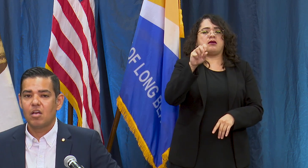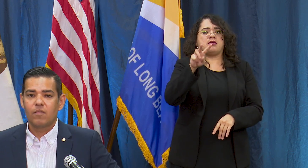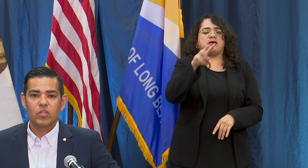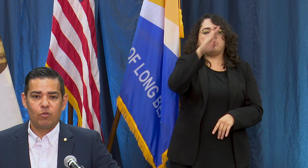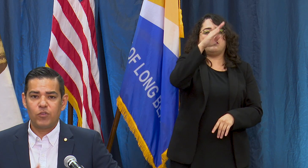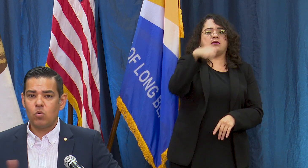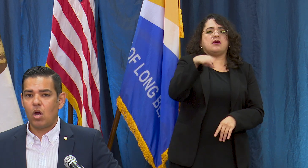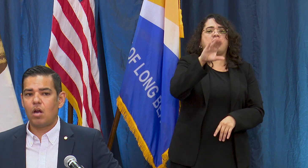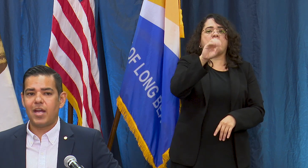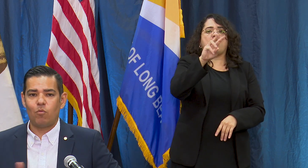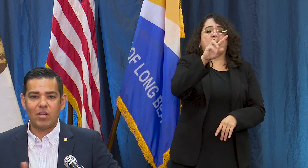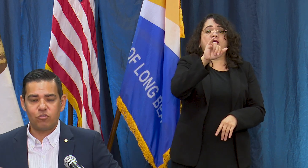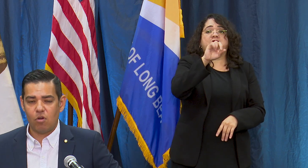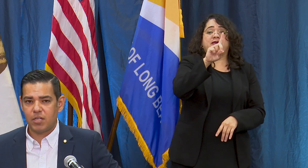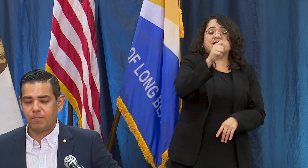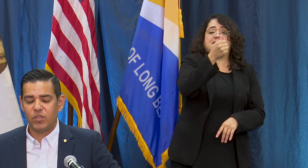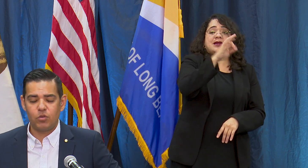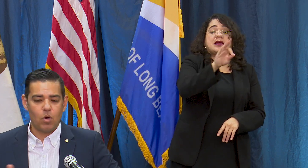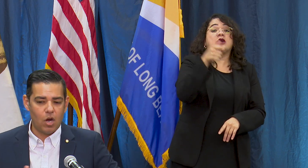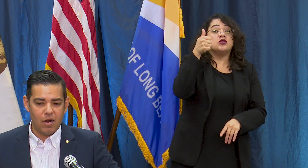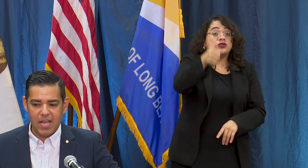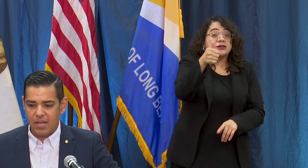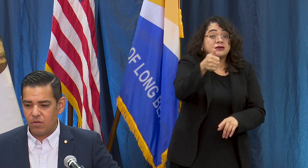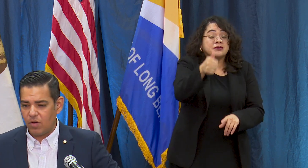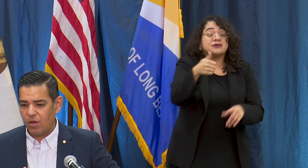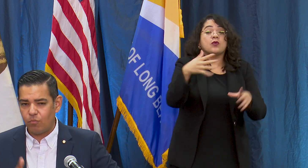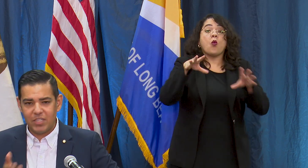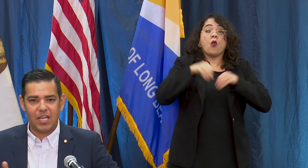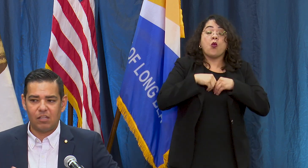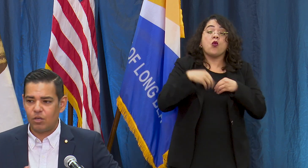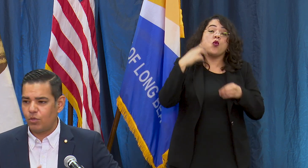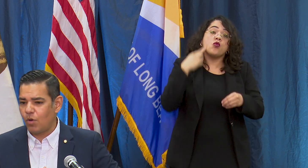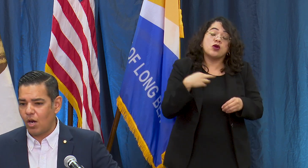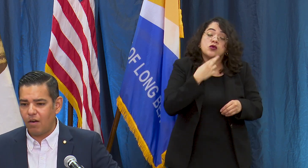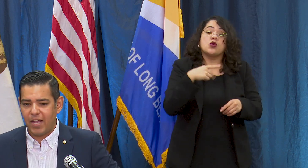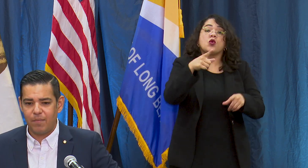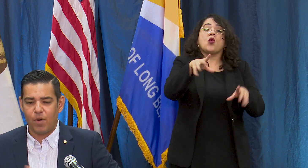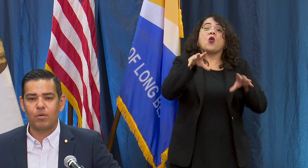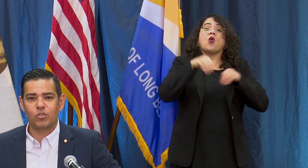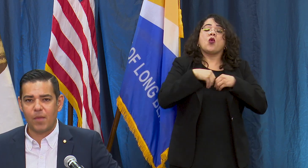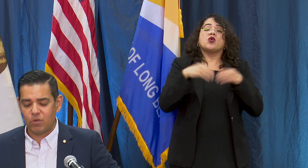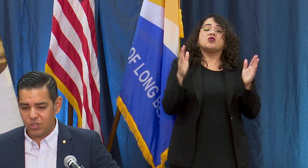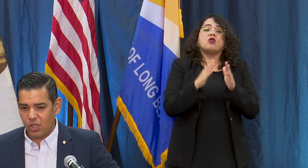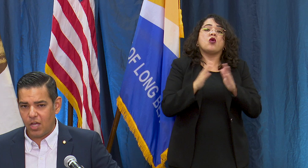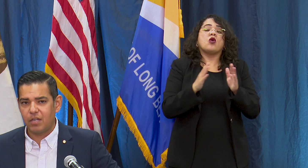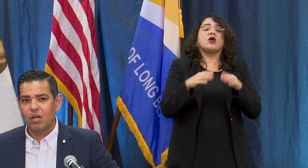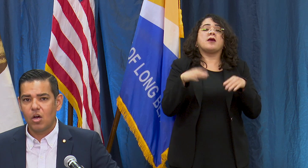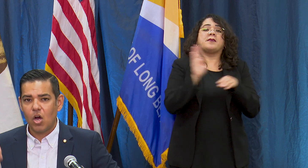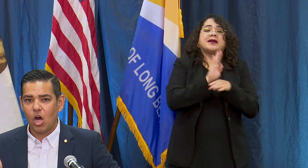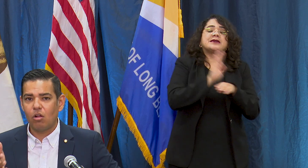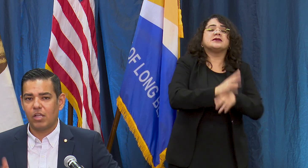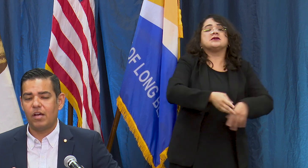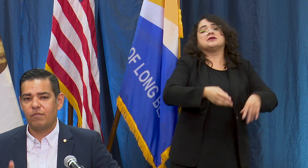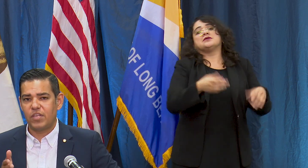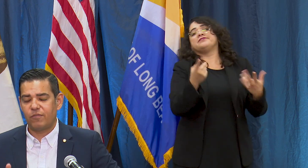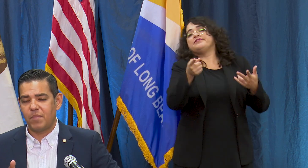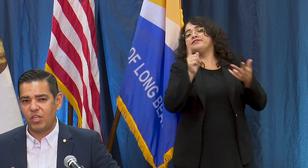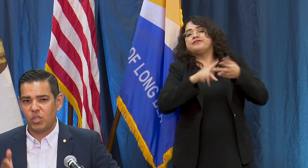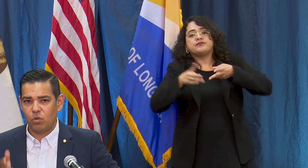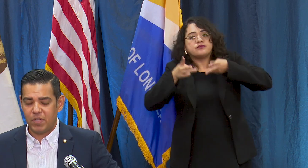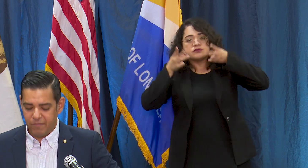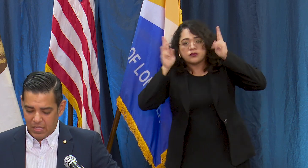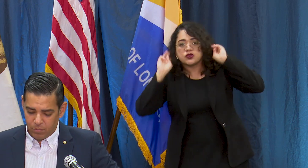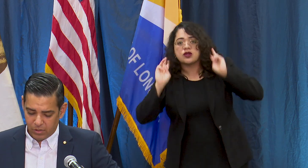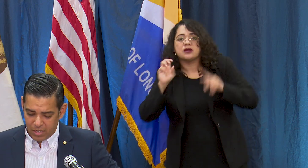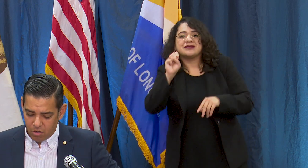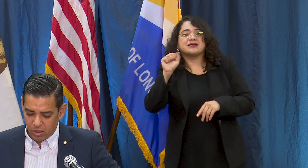longbeach.gov/COVID19. So if you are a restaurant, you are a retailer, you are a barbershop or a salon, all of the